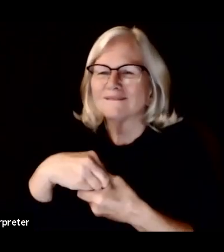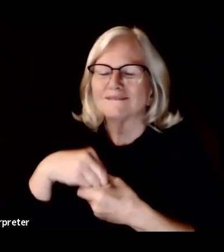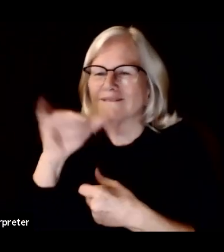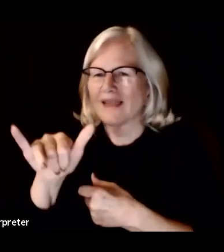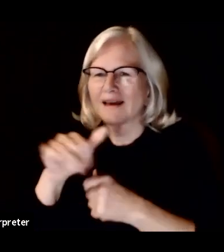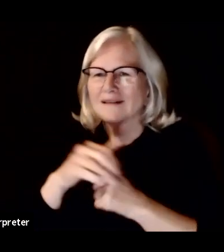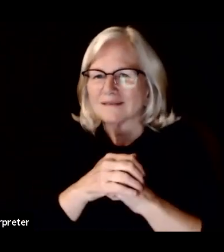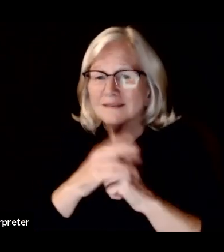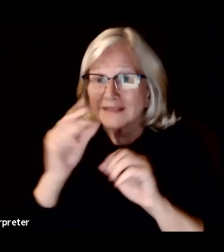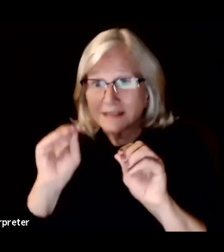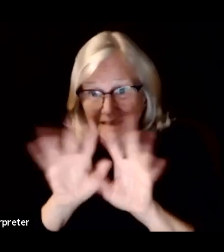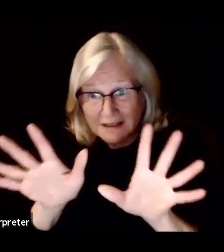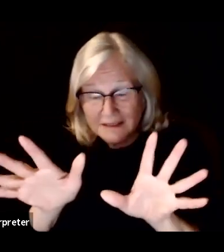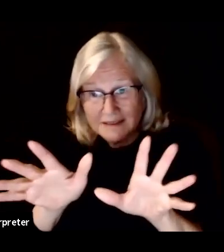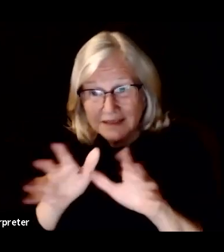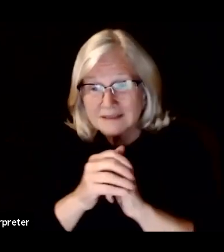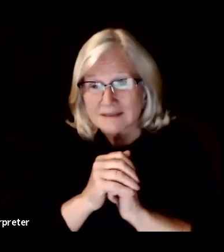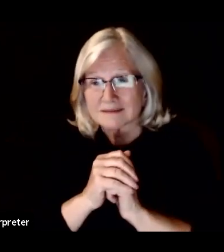the